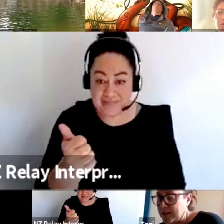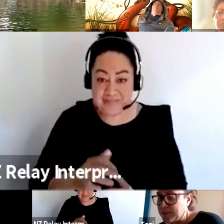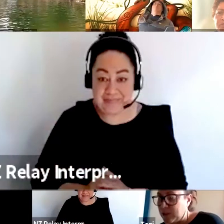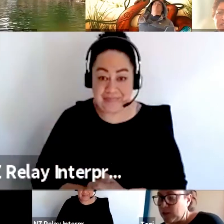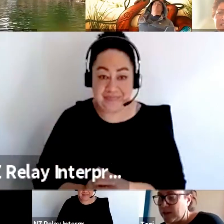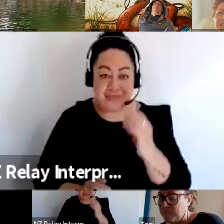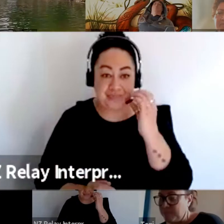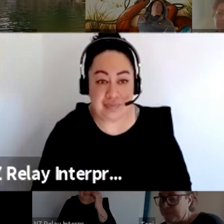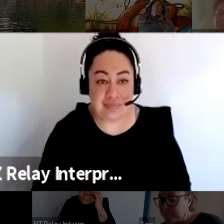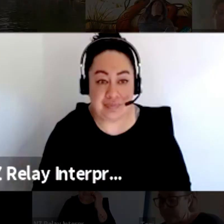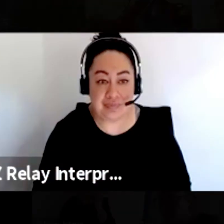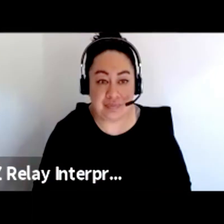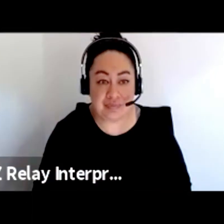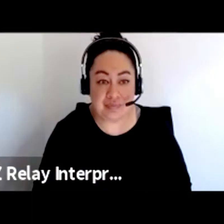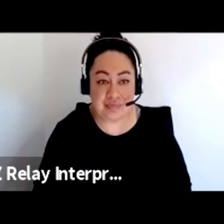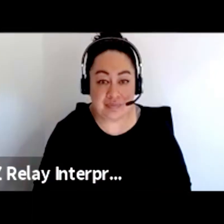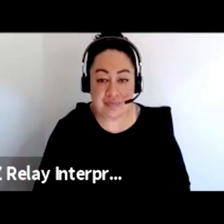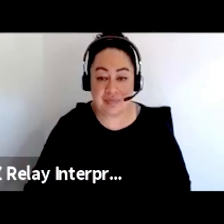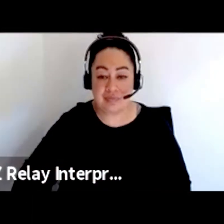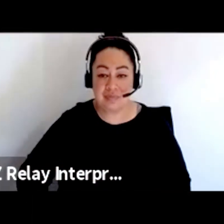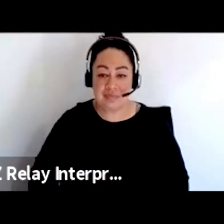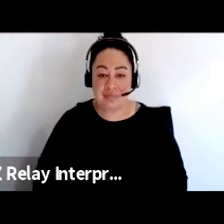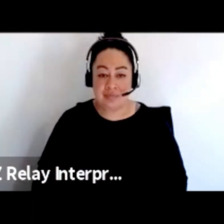You're on mute, Les. Yeah, kia ora